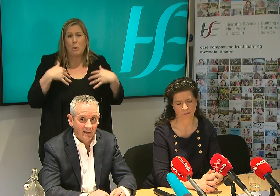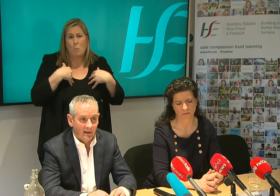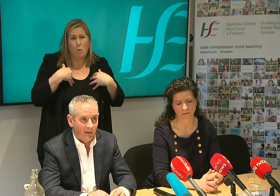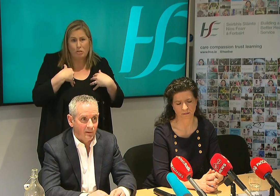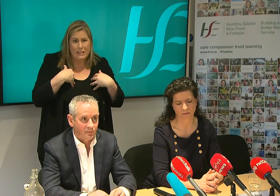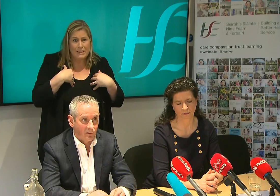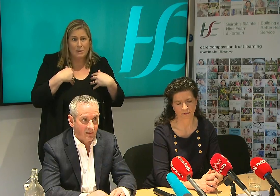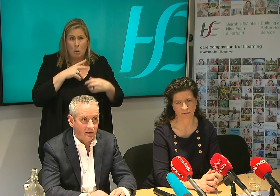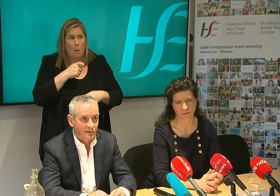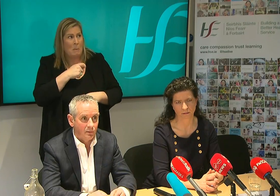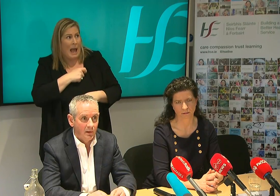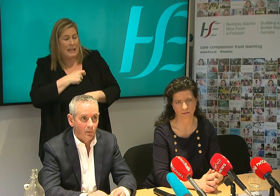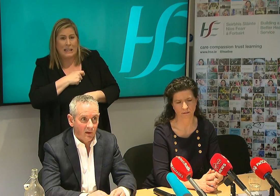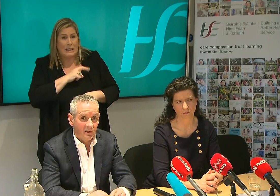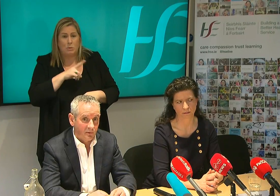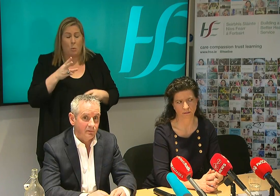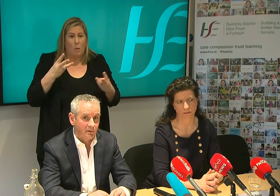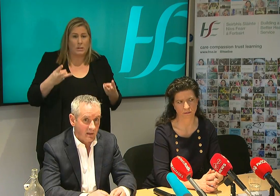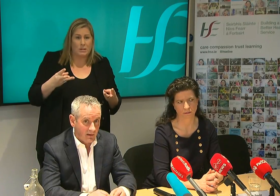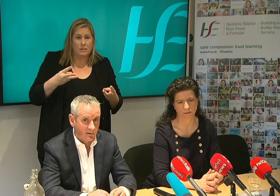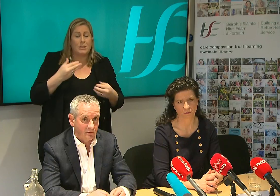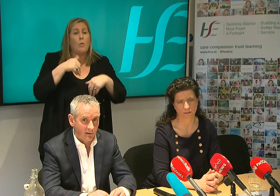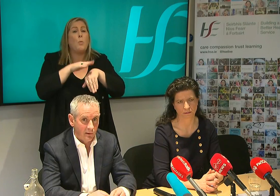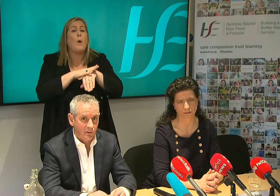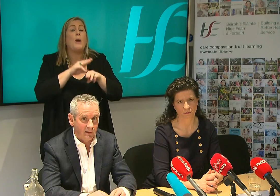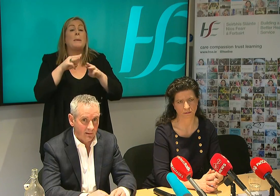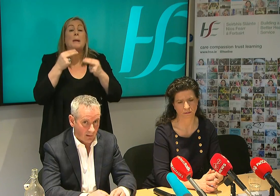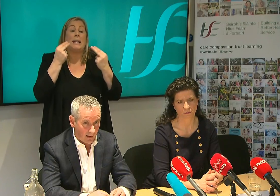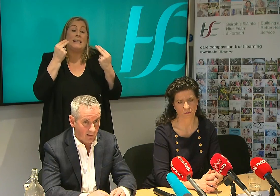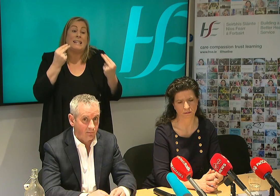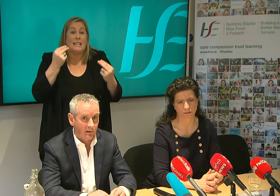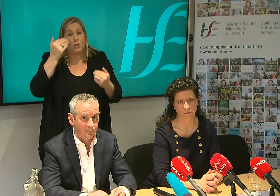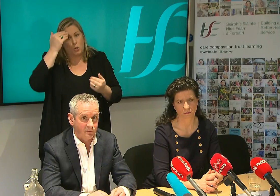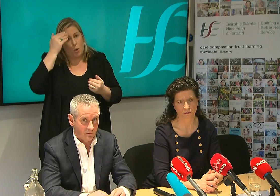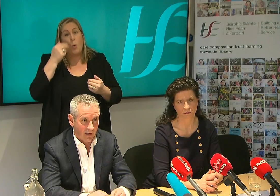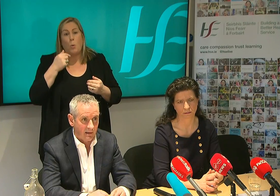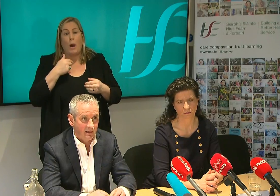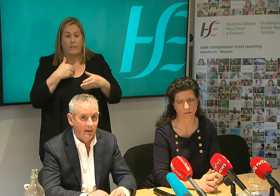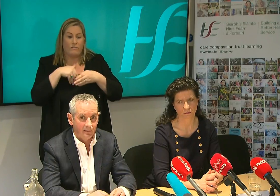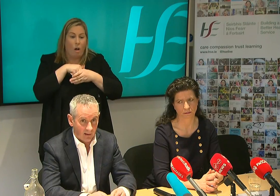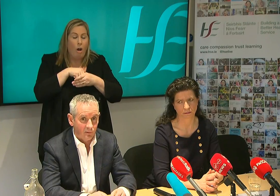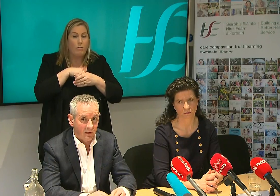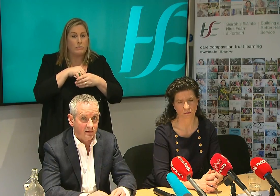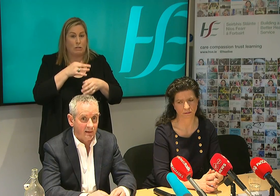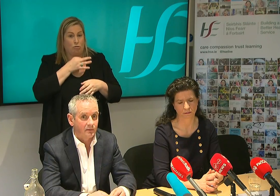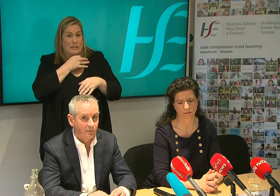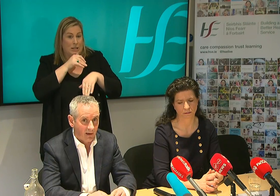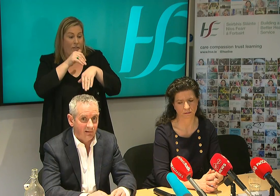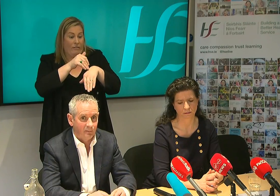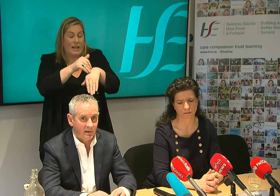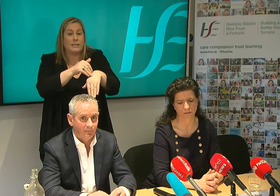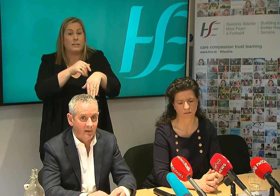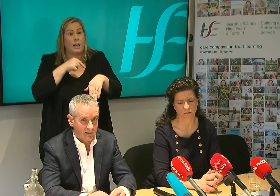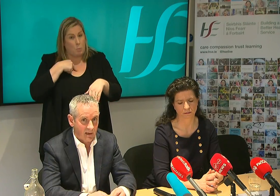unnecessarily. We don't want the public. So where people need to know and are involved directly, they will be contacted